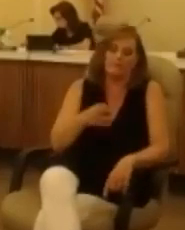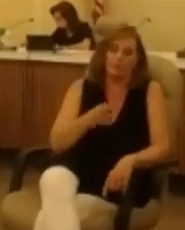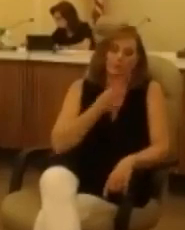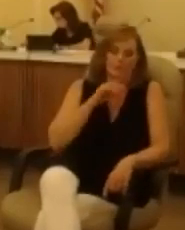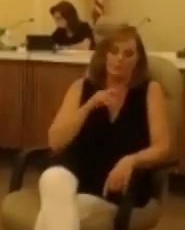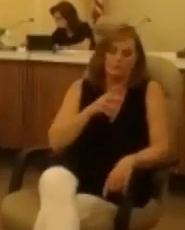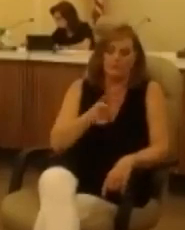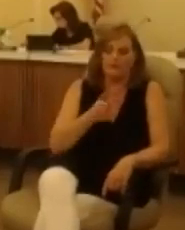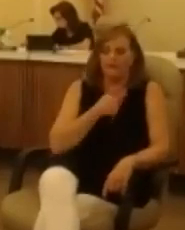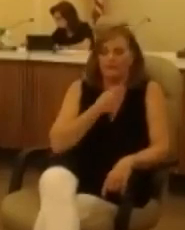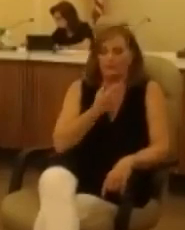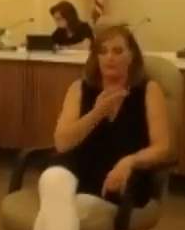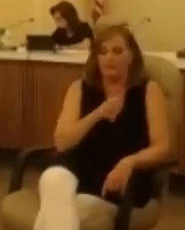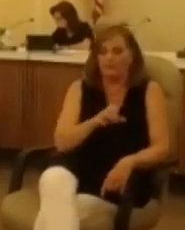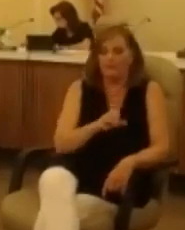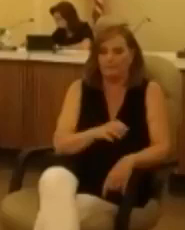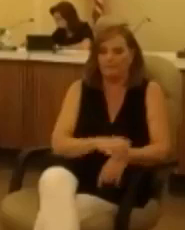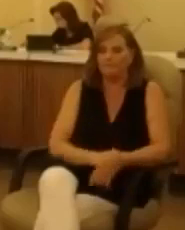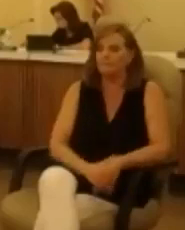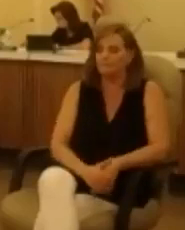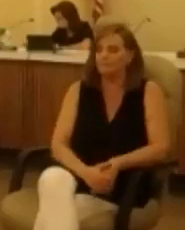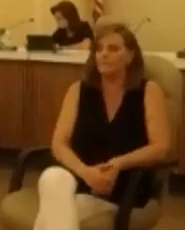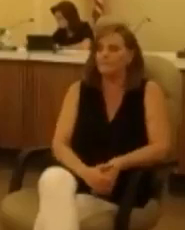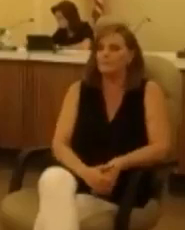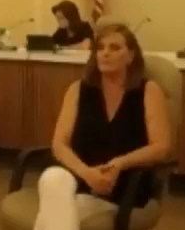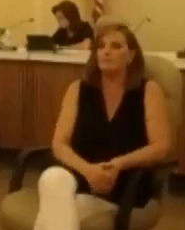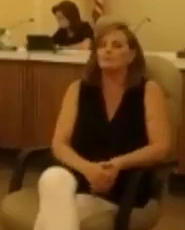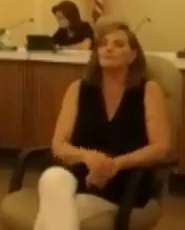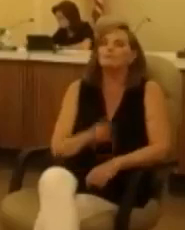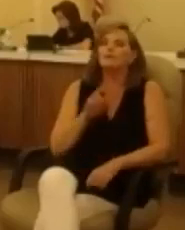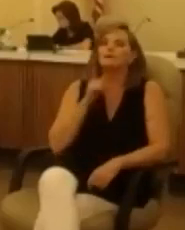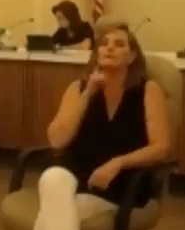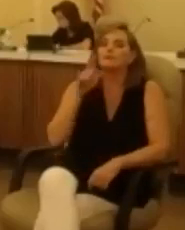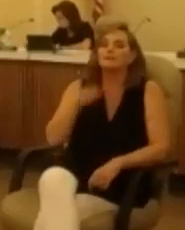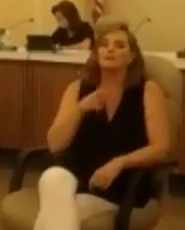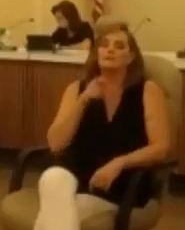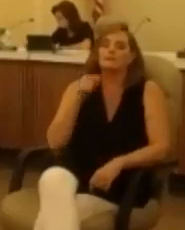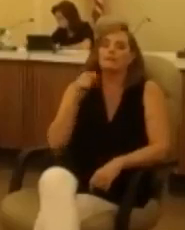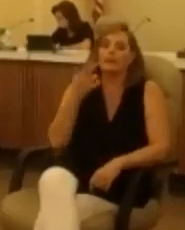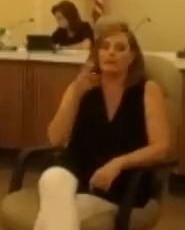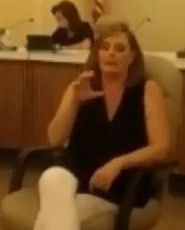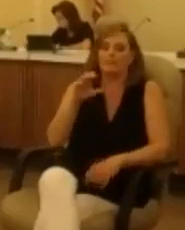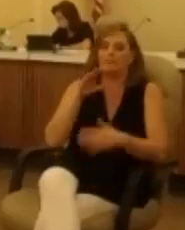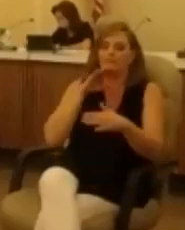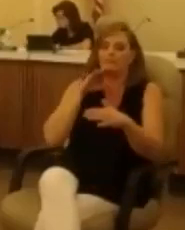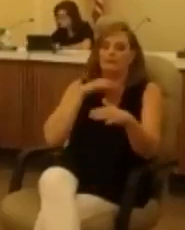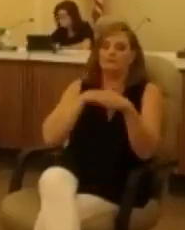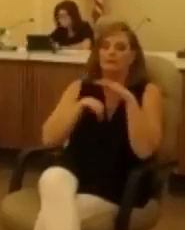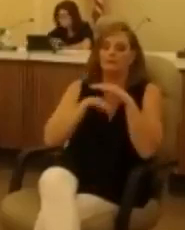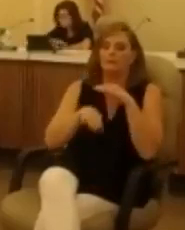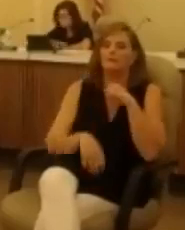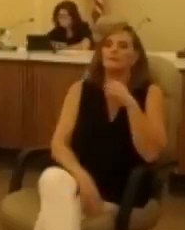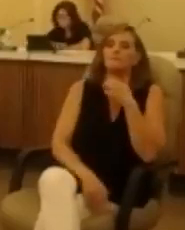handicap accessible, or excuse me, need handicap accessibility.